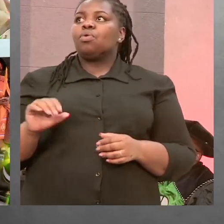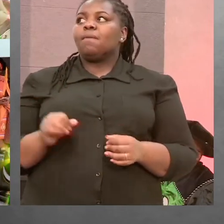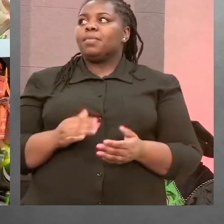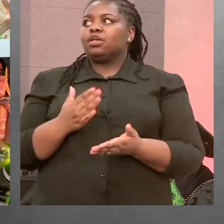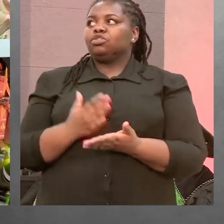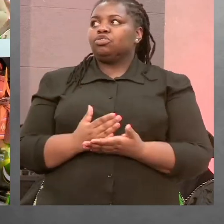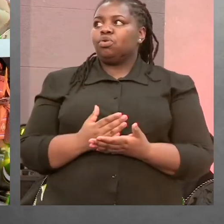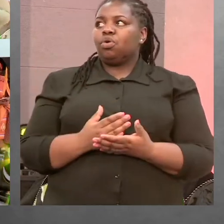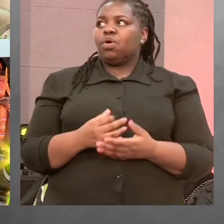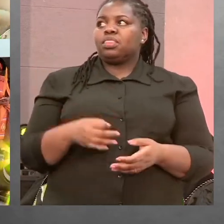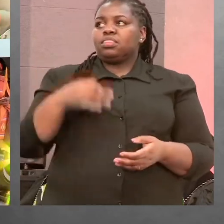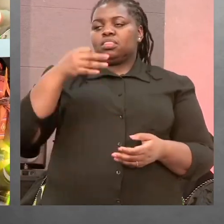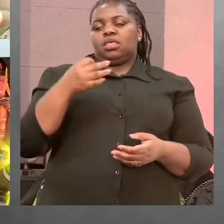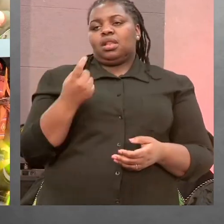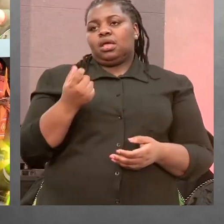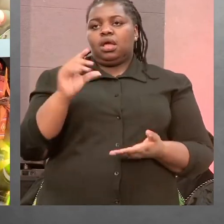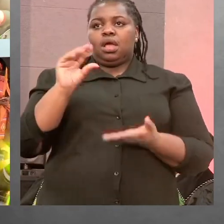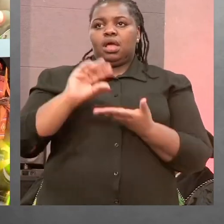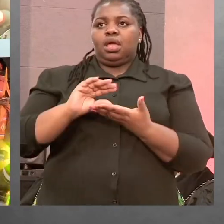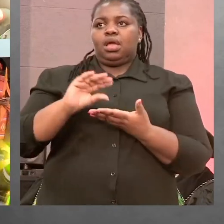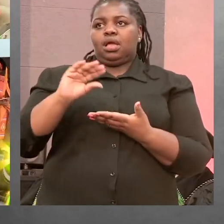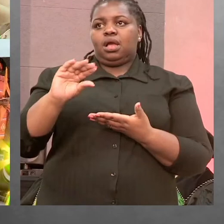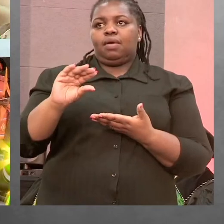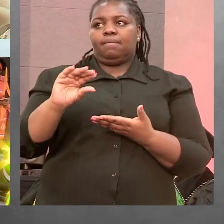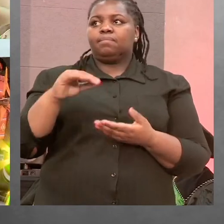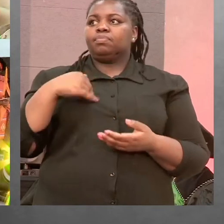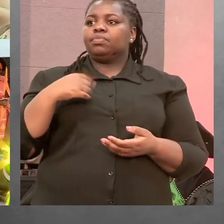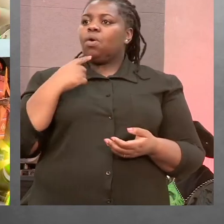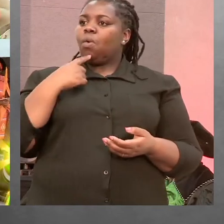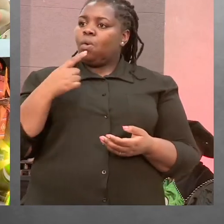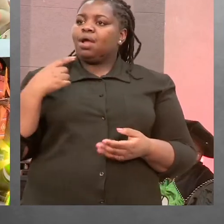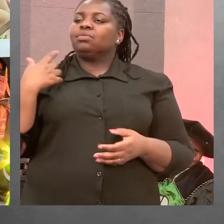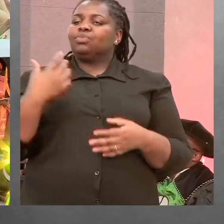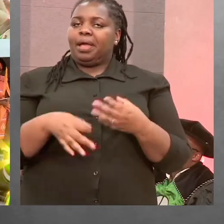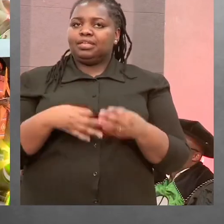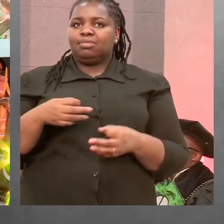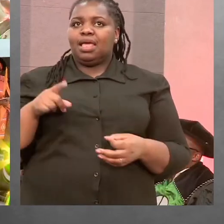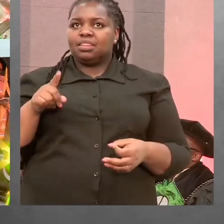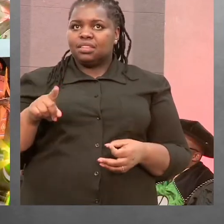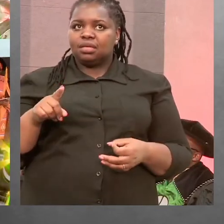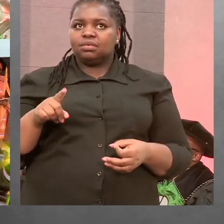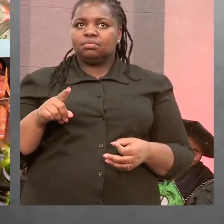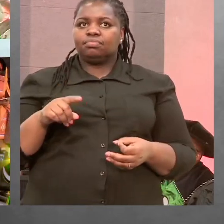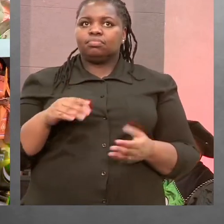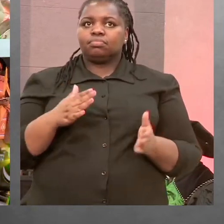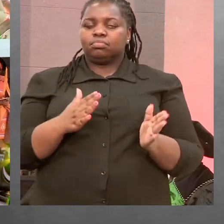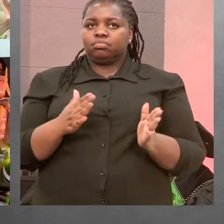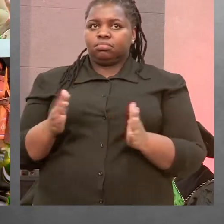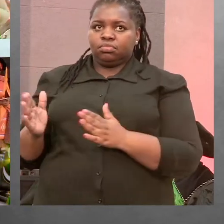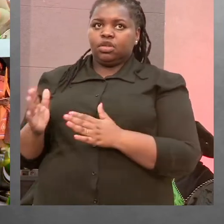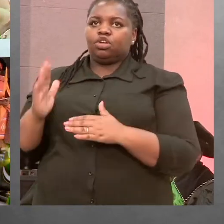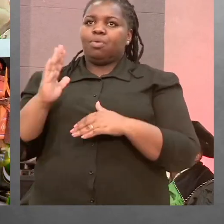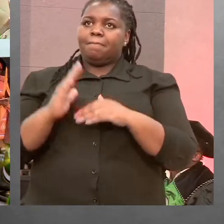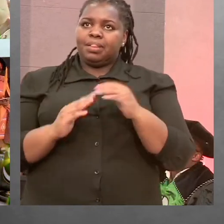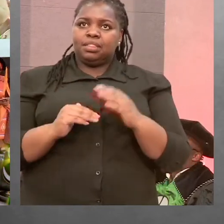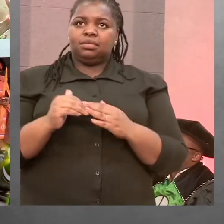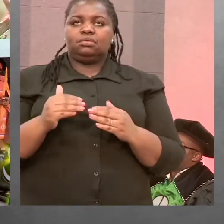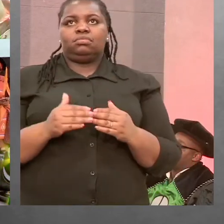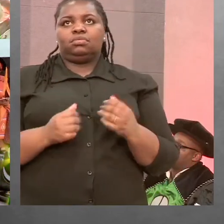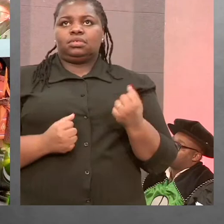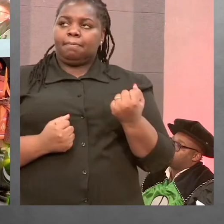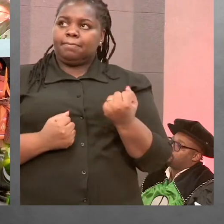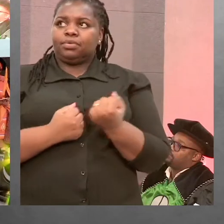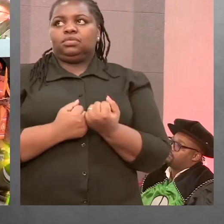third string income and that reserves, and I want to stress that, reserves are built to support